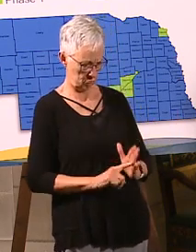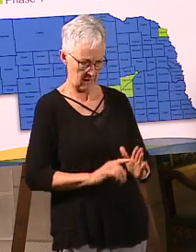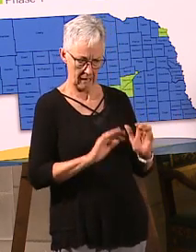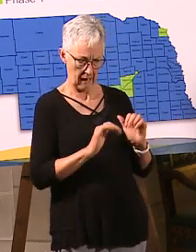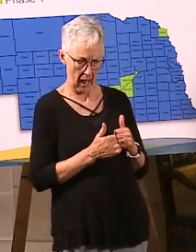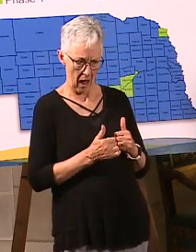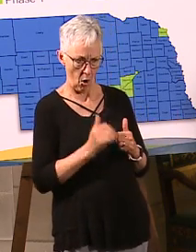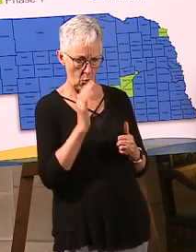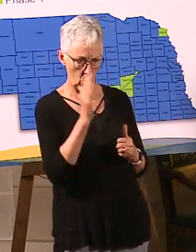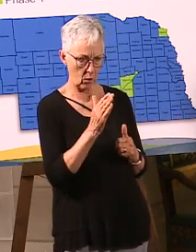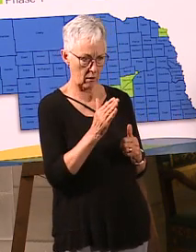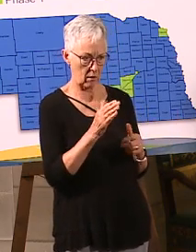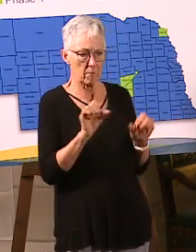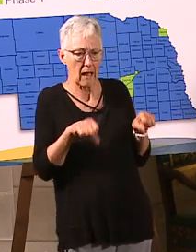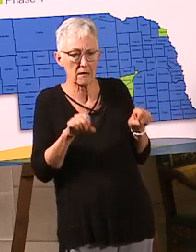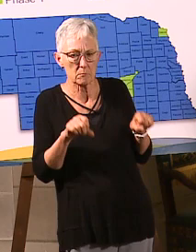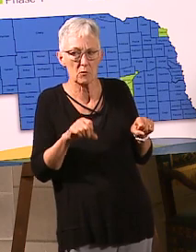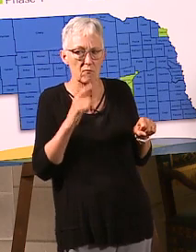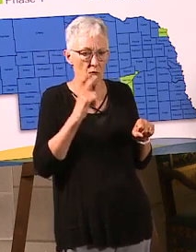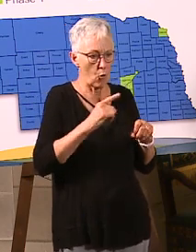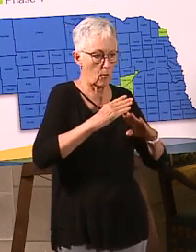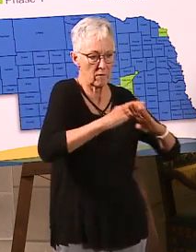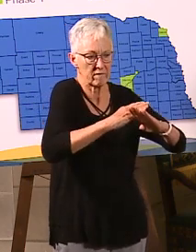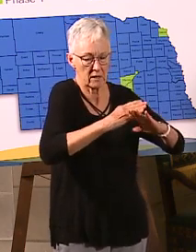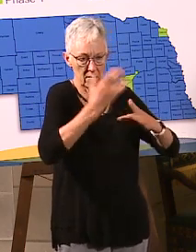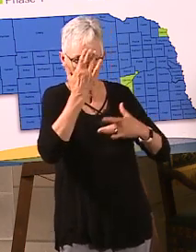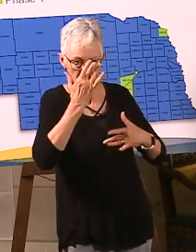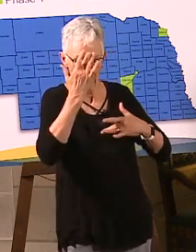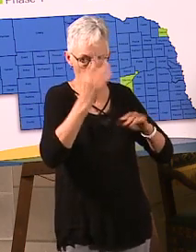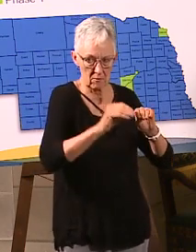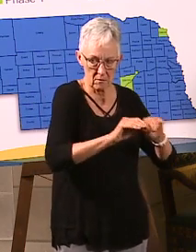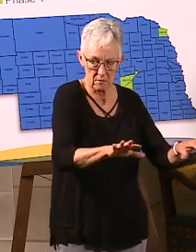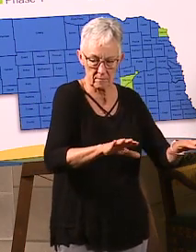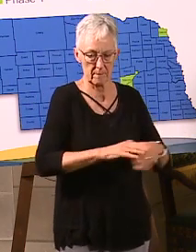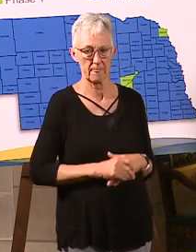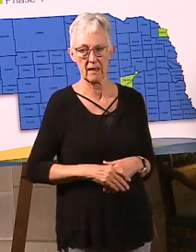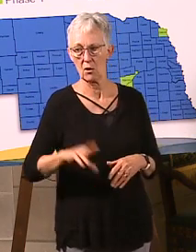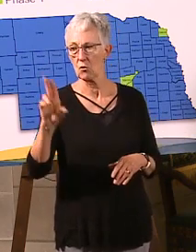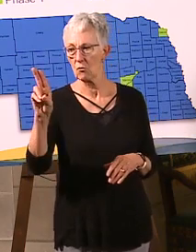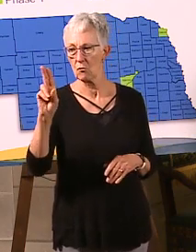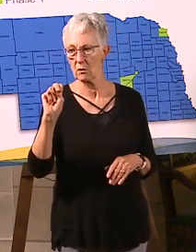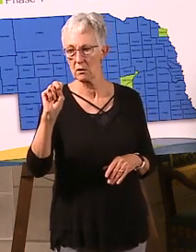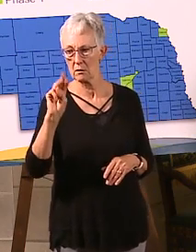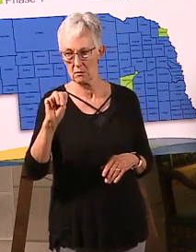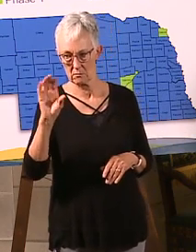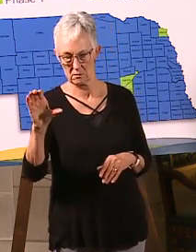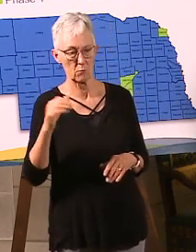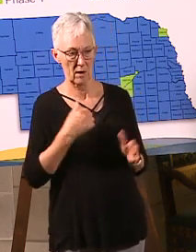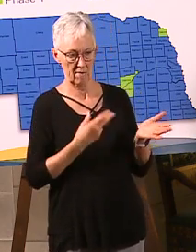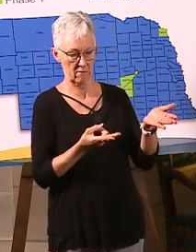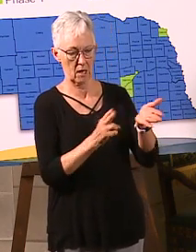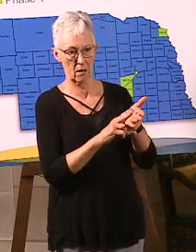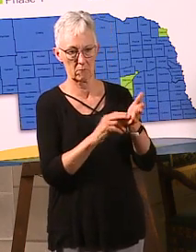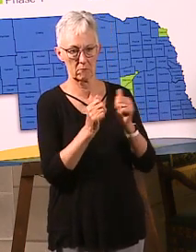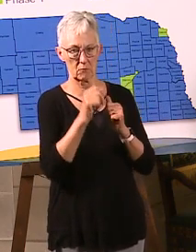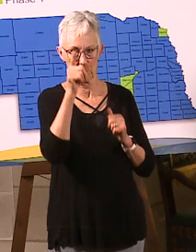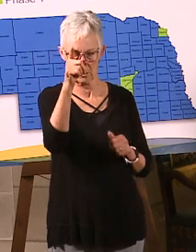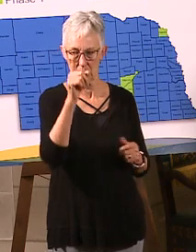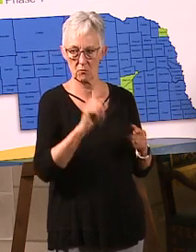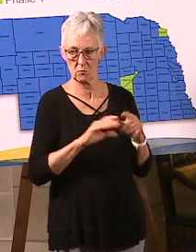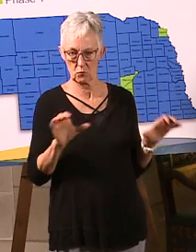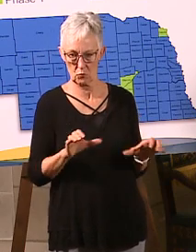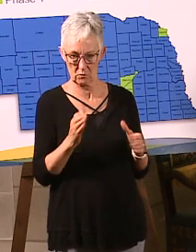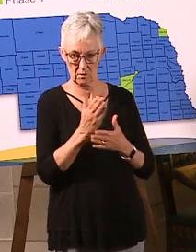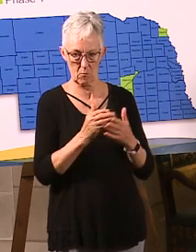with local health officials. Actually, UNMC, we have a contract with them to do some work and kind of do some oversight on that front as